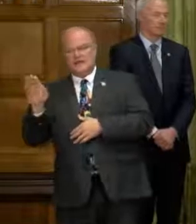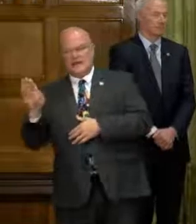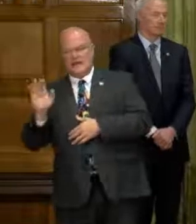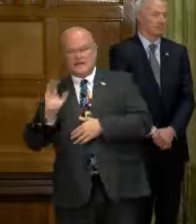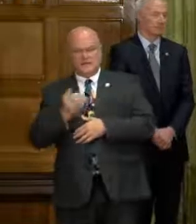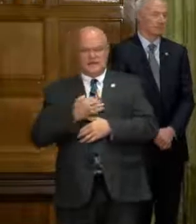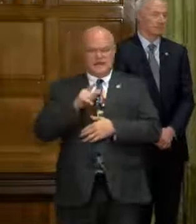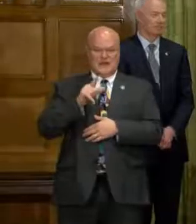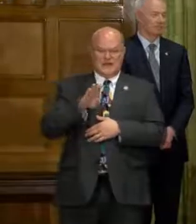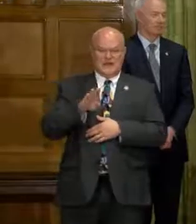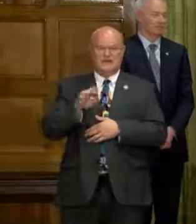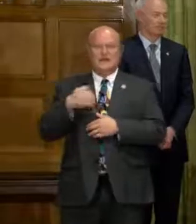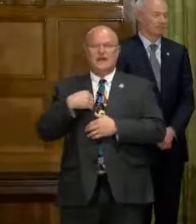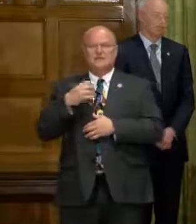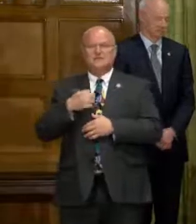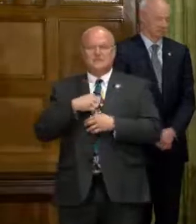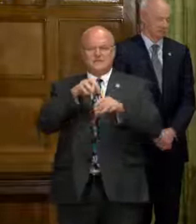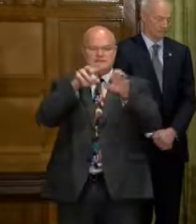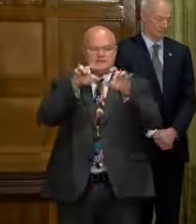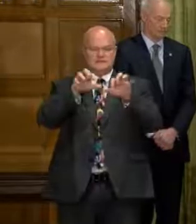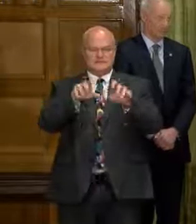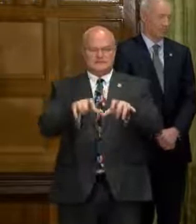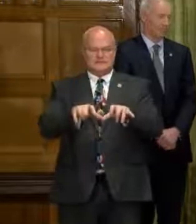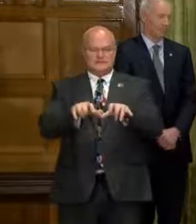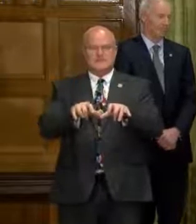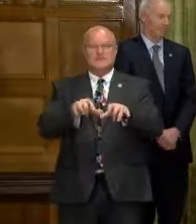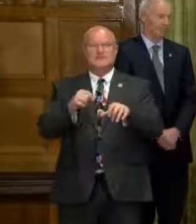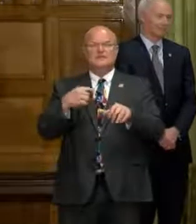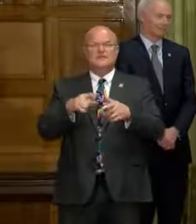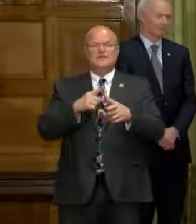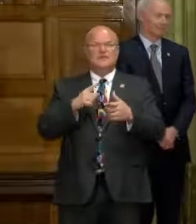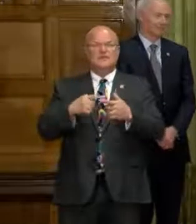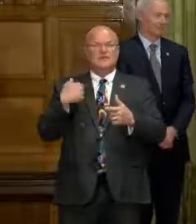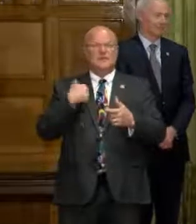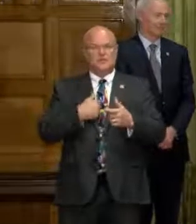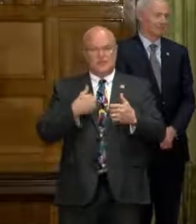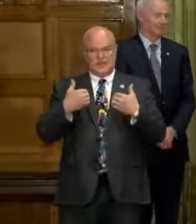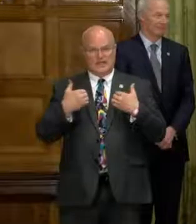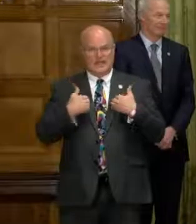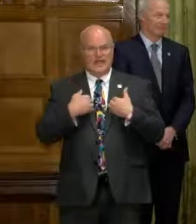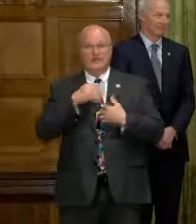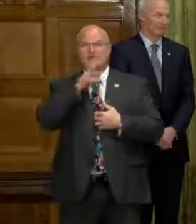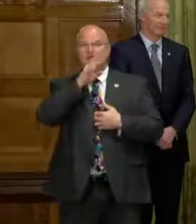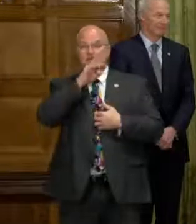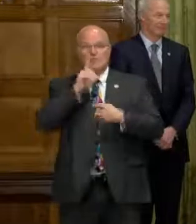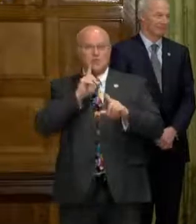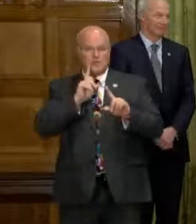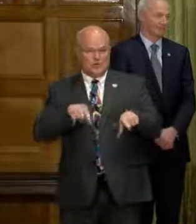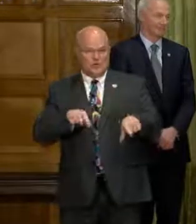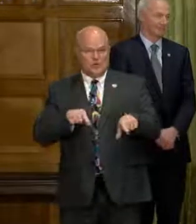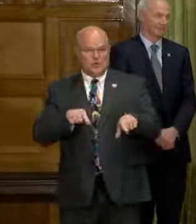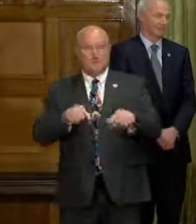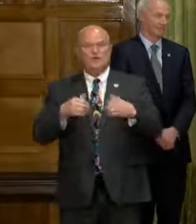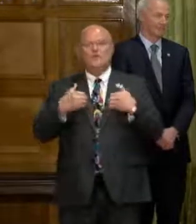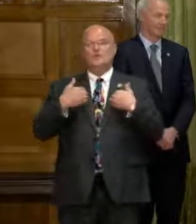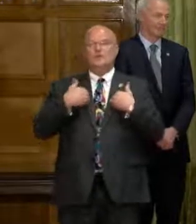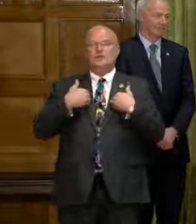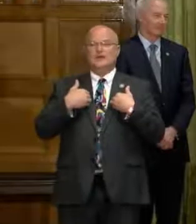ours, and so those are having to be entered in manually. So we have a verbal report. We